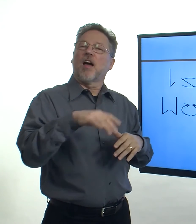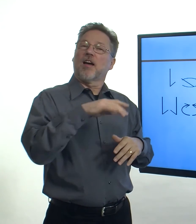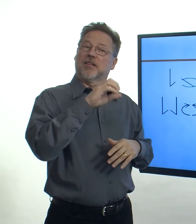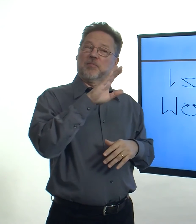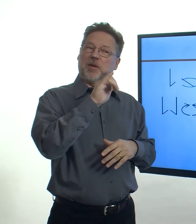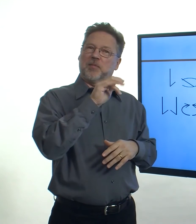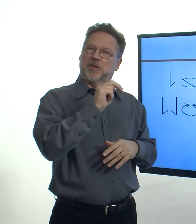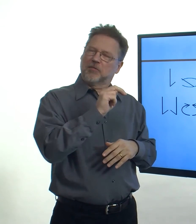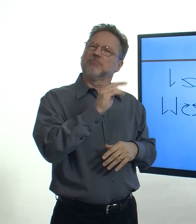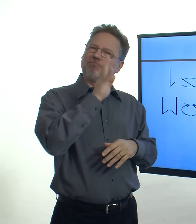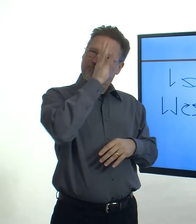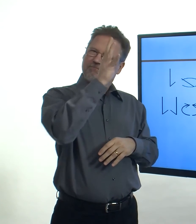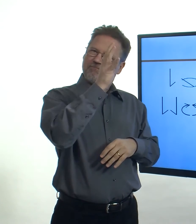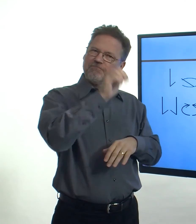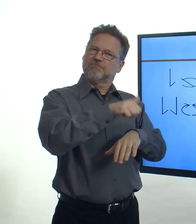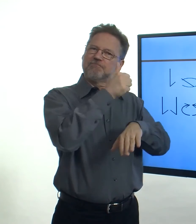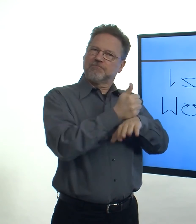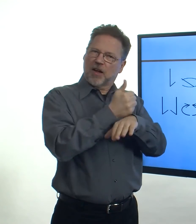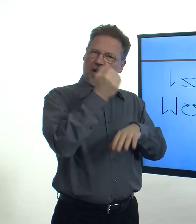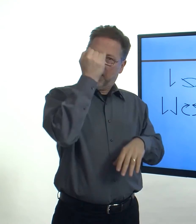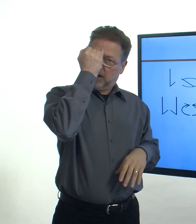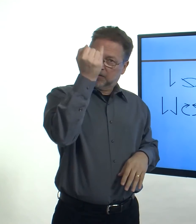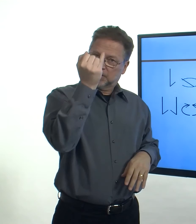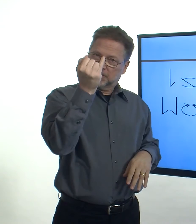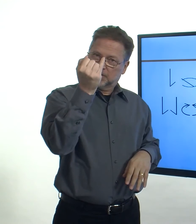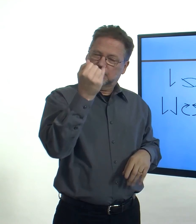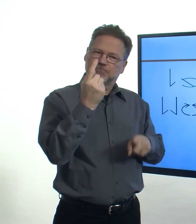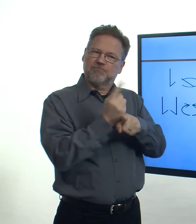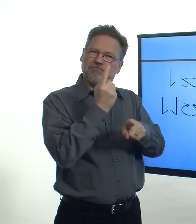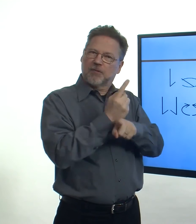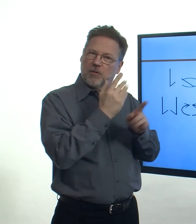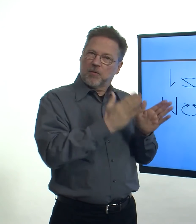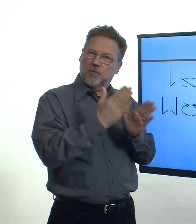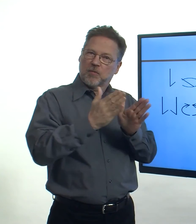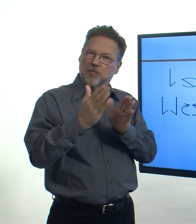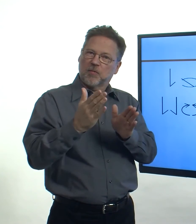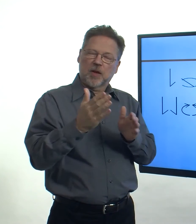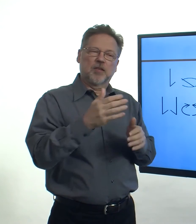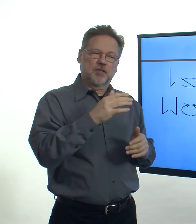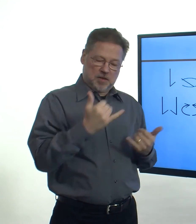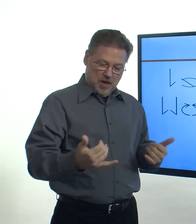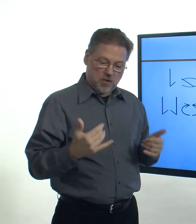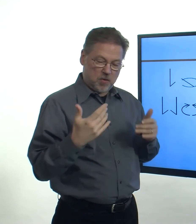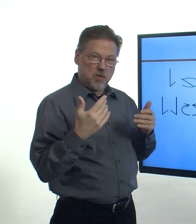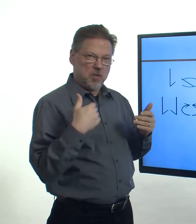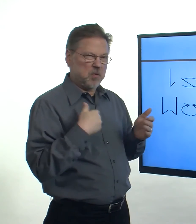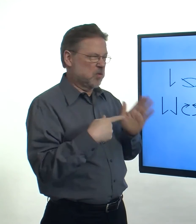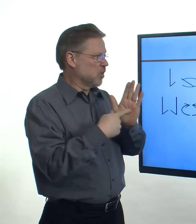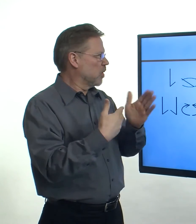order. Babian based his system on this idea of having a template. I'll show this to you next.